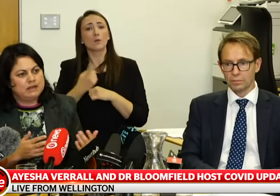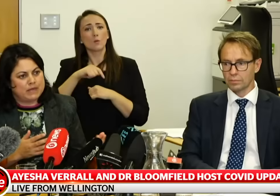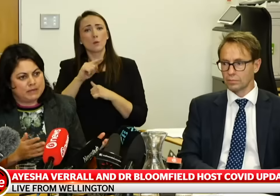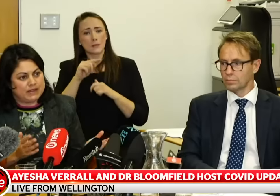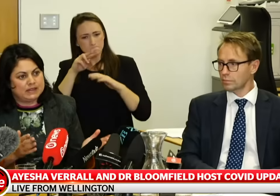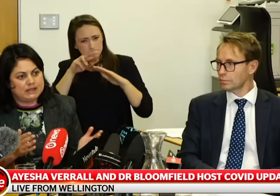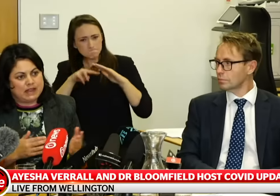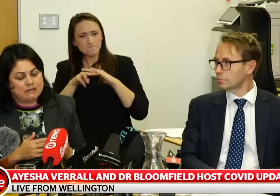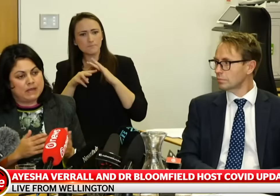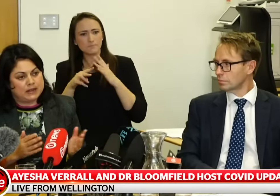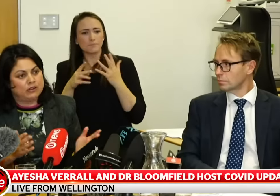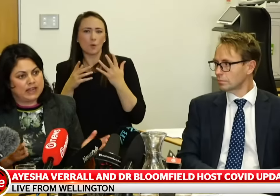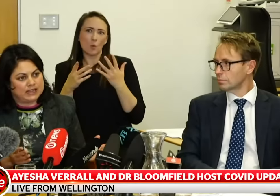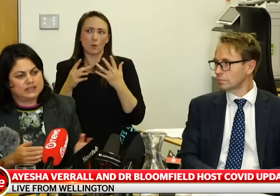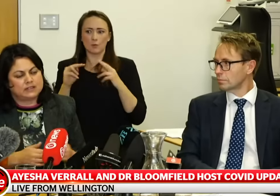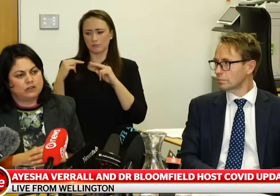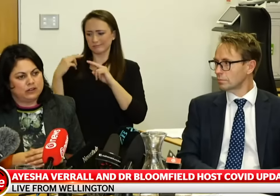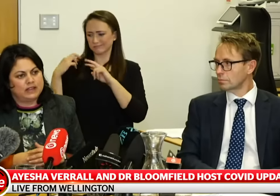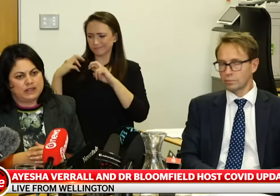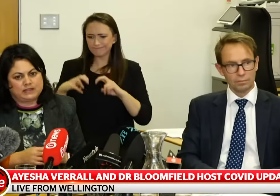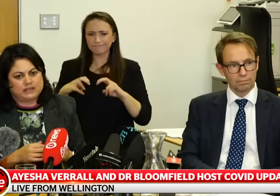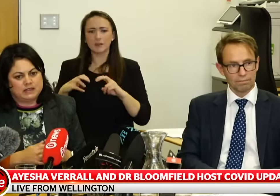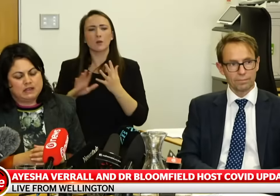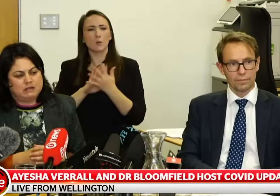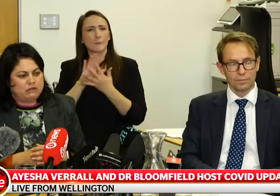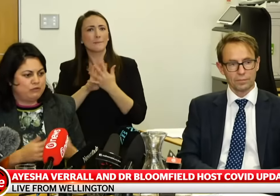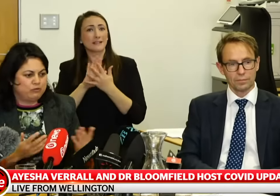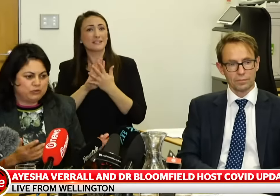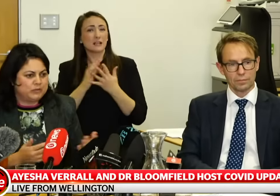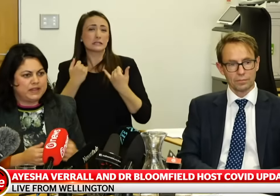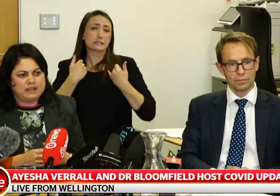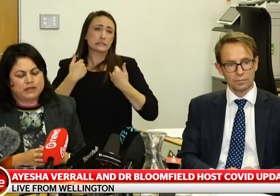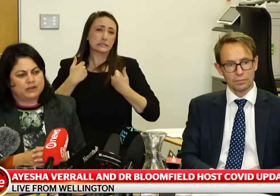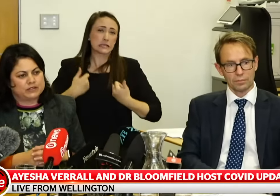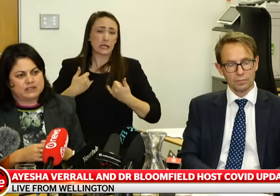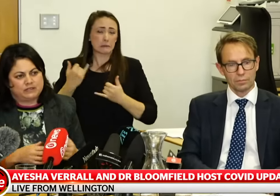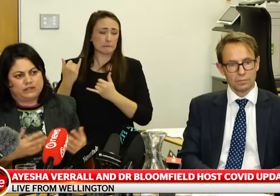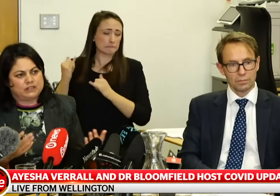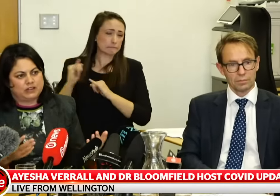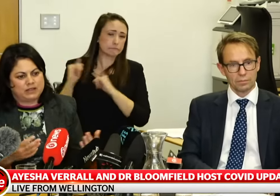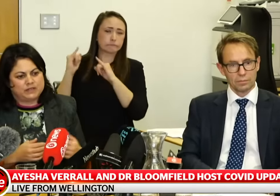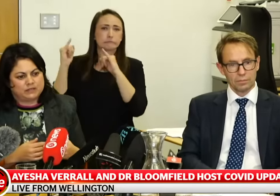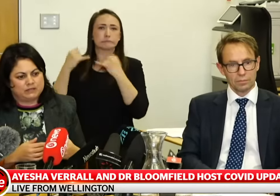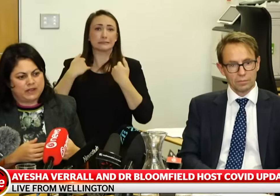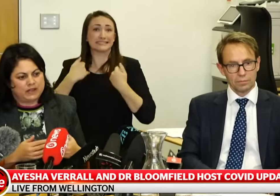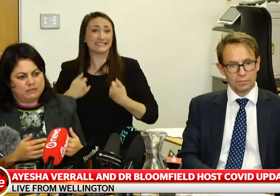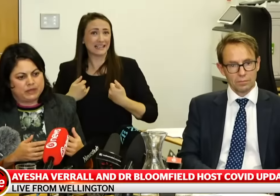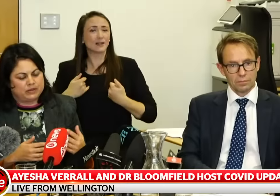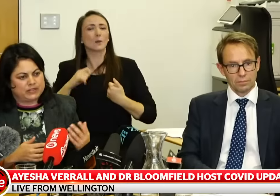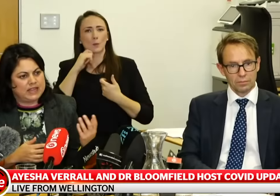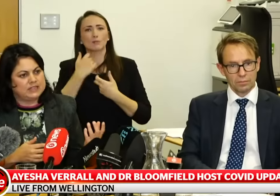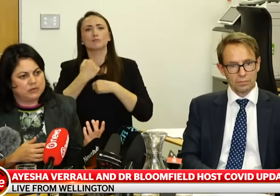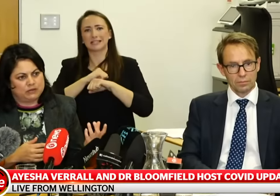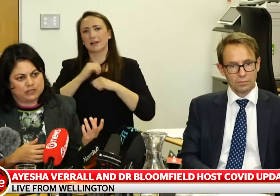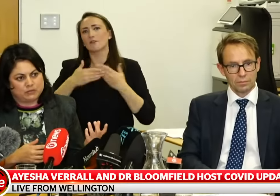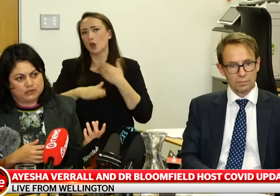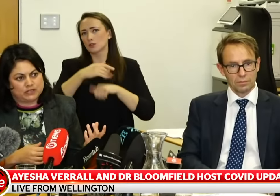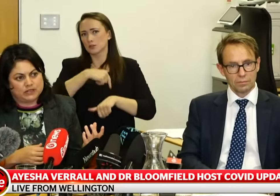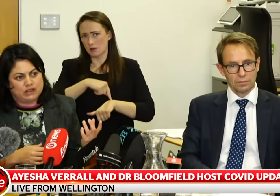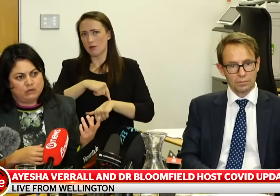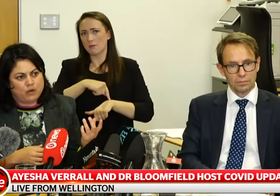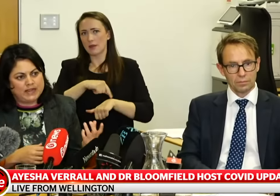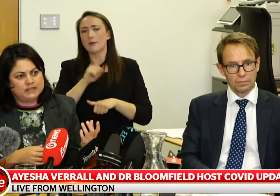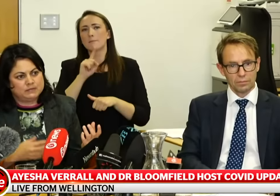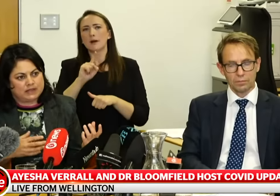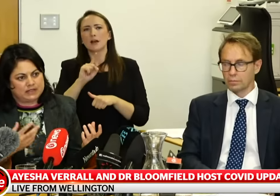infection may not last as long, and that's thought to be because of the different types of, because the antibody